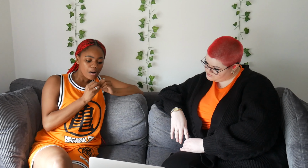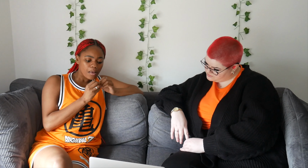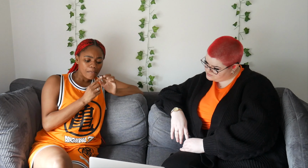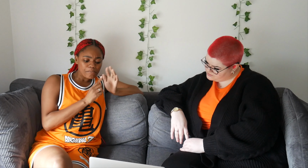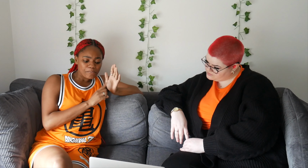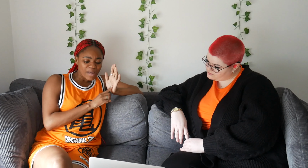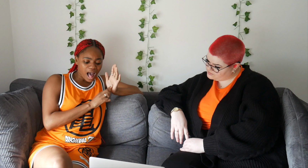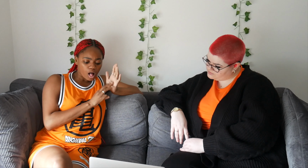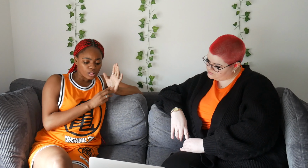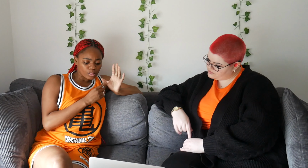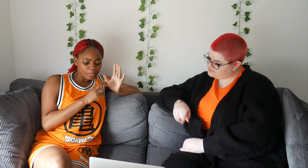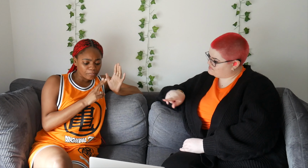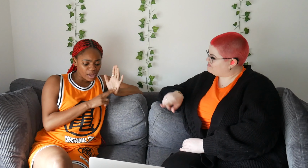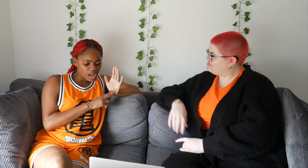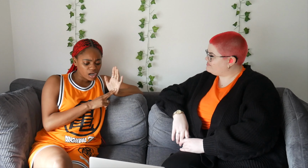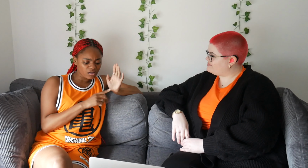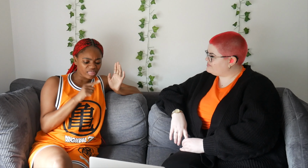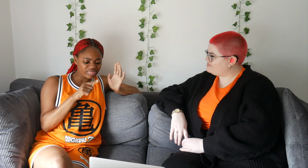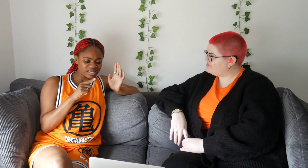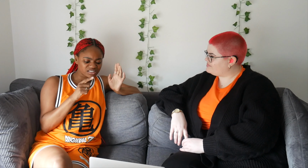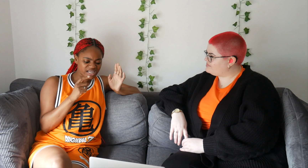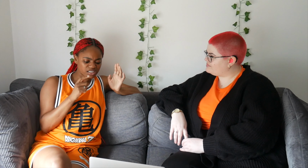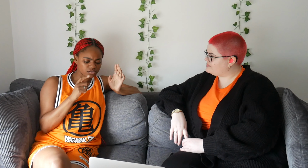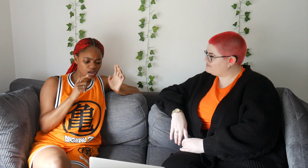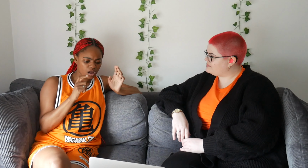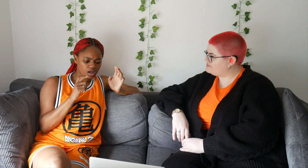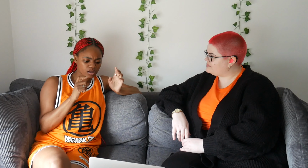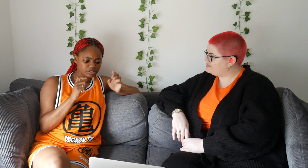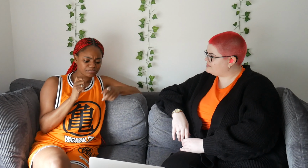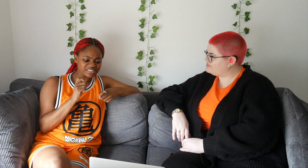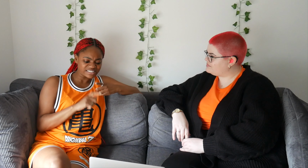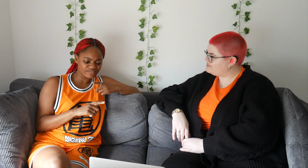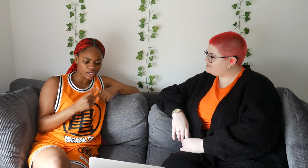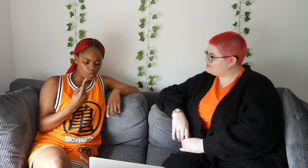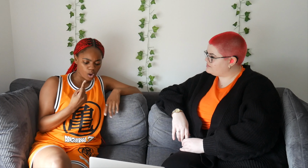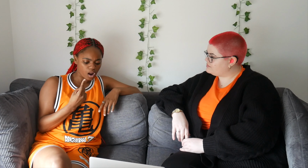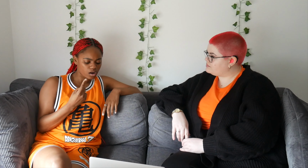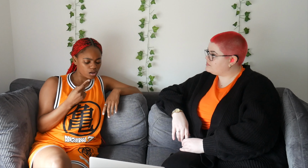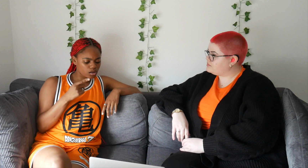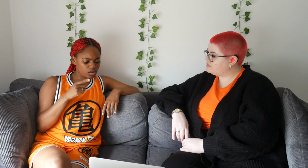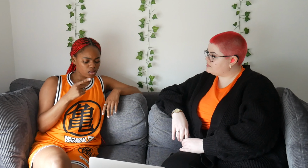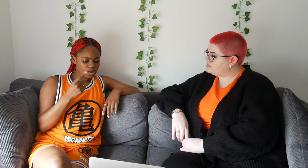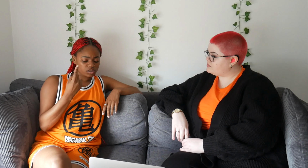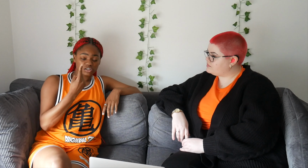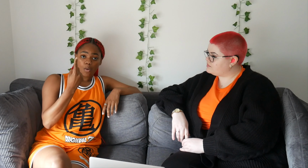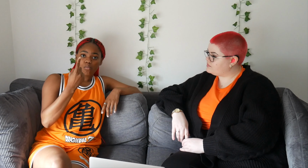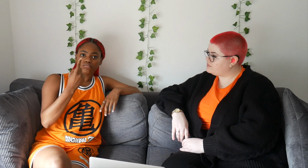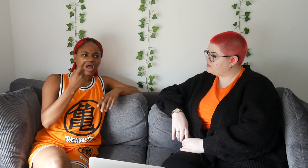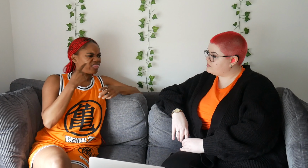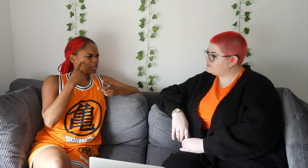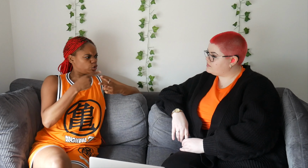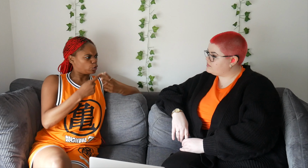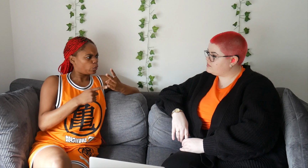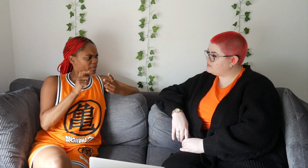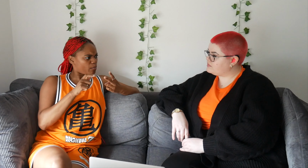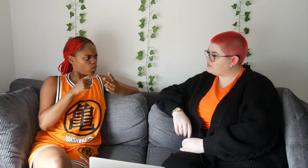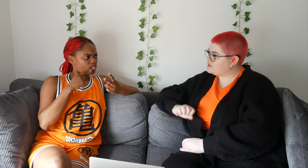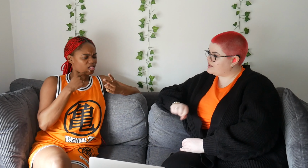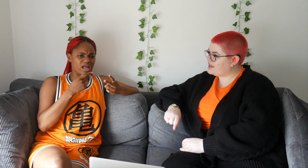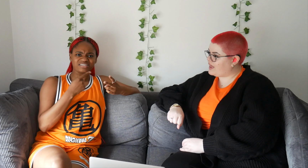the Bellman. This is a specific one. I think maybe two people mentioned.